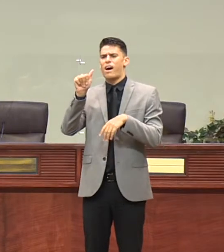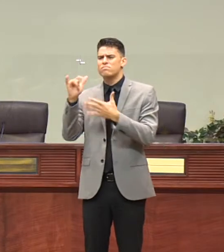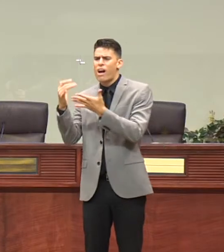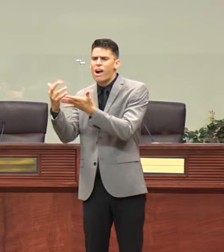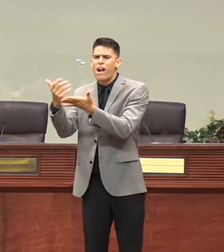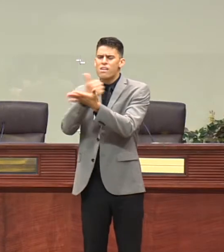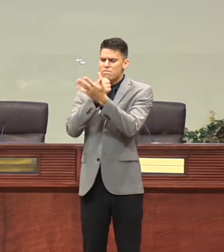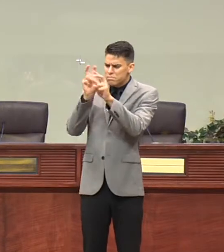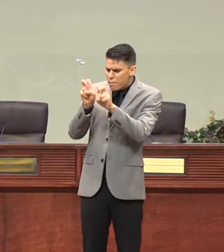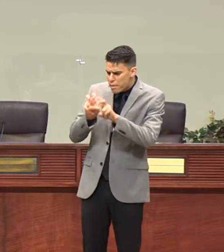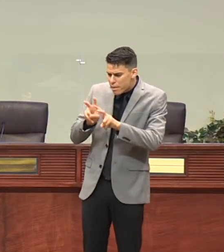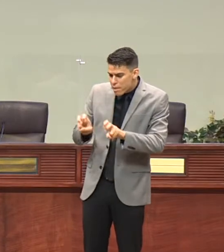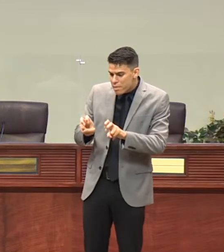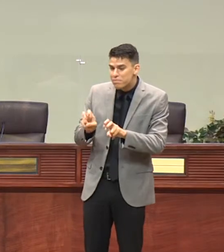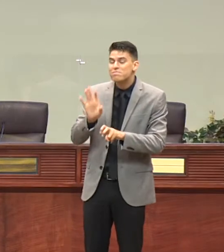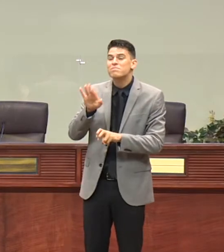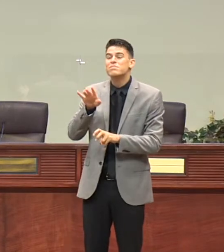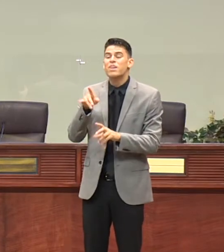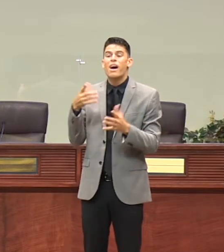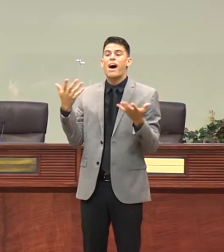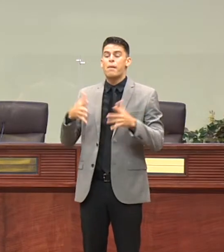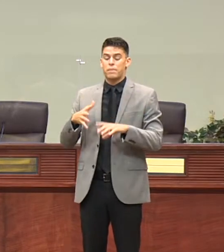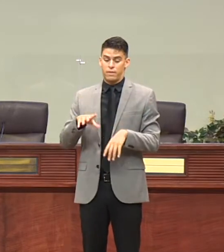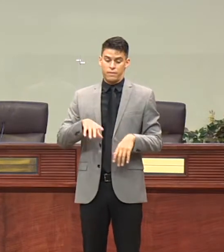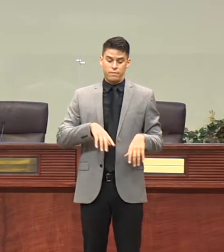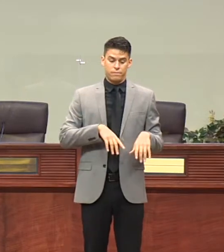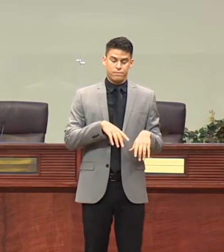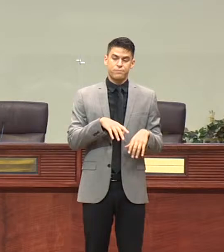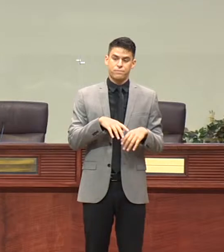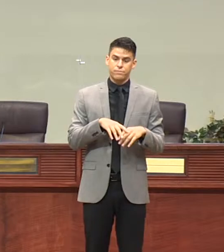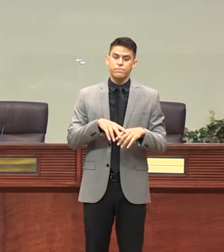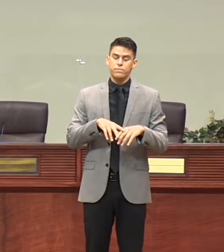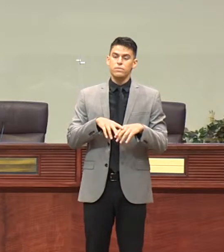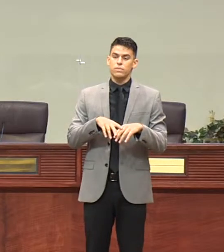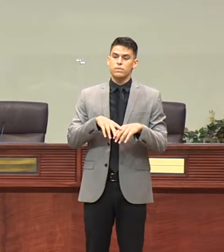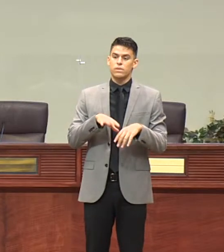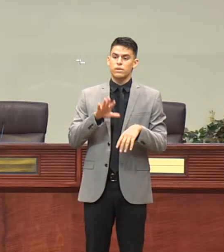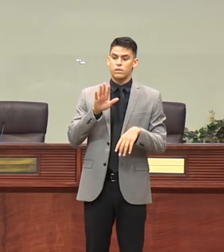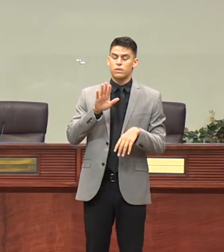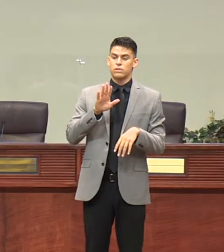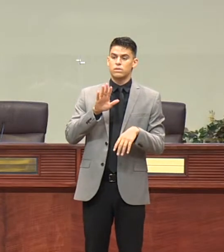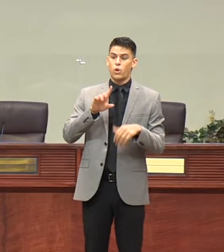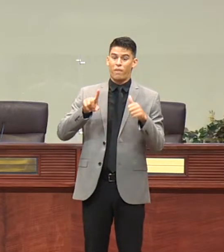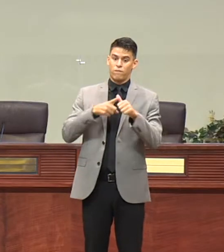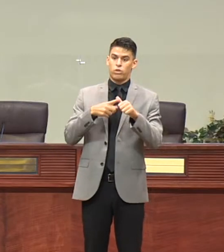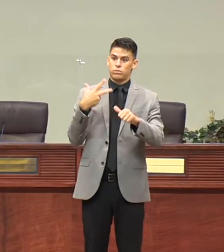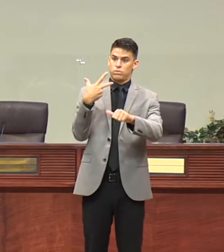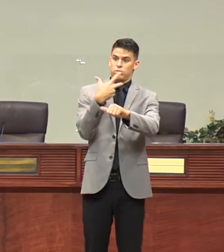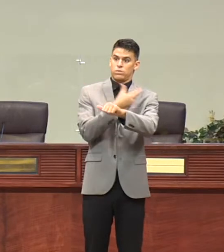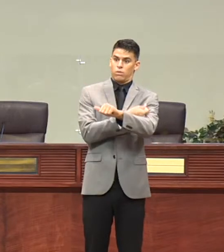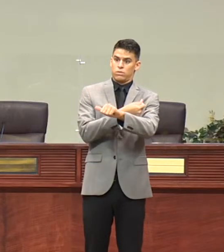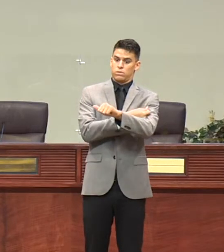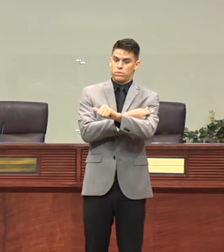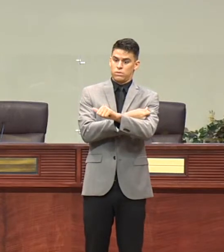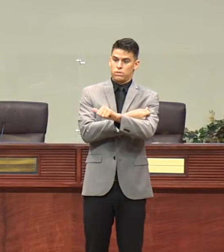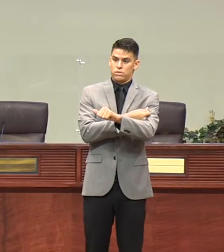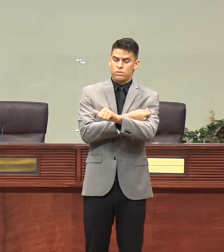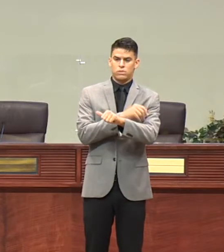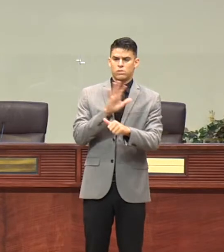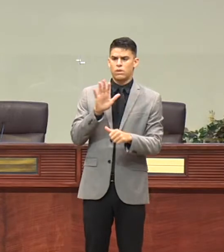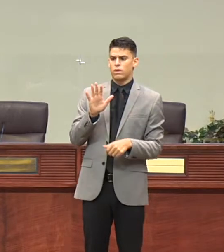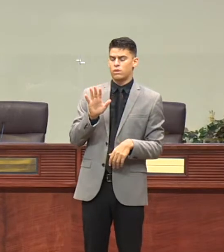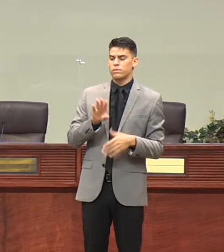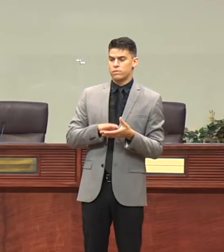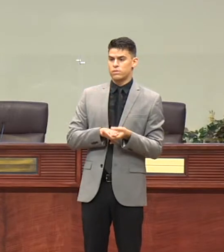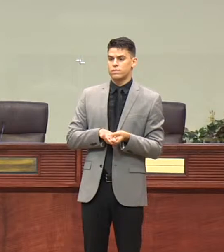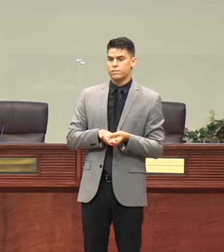the 6th week after we gave the first dose, so we excluded everything that happened before anyone in the county